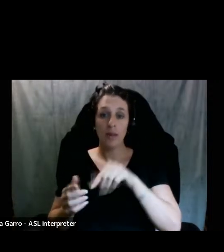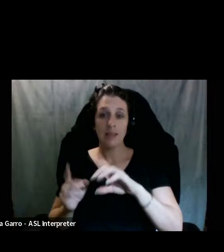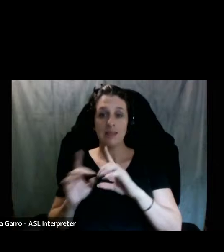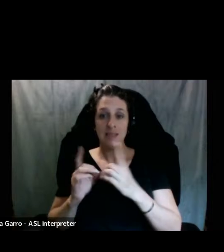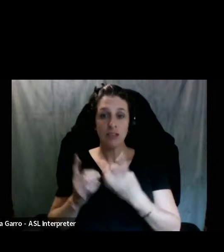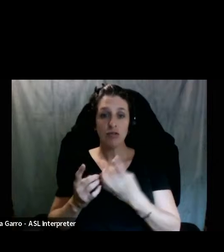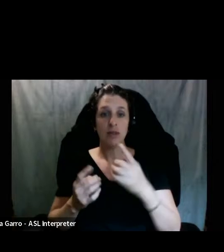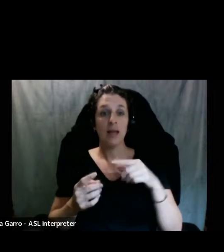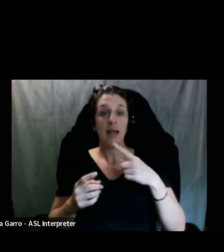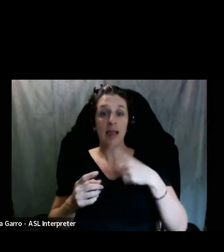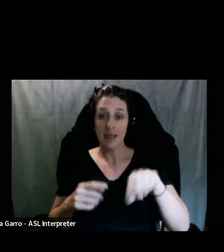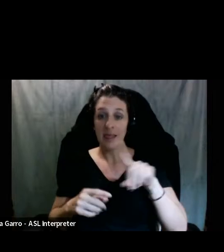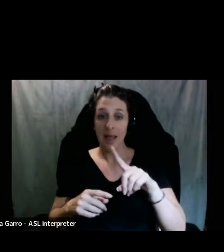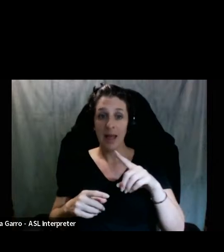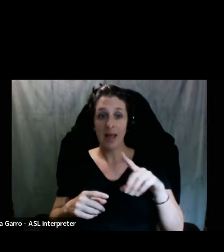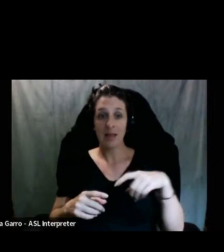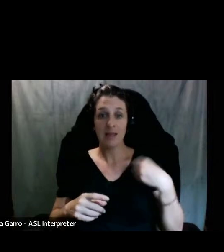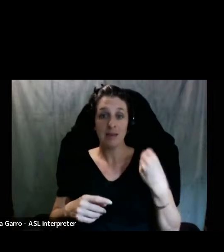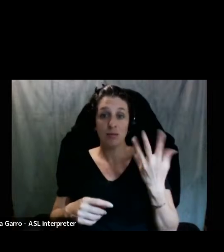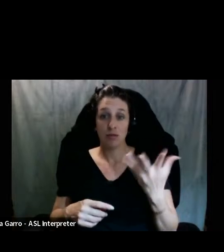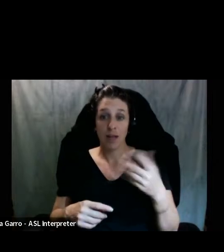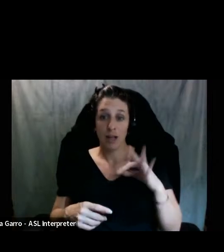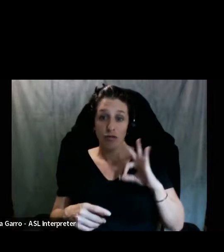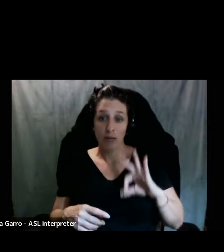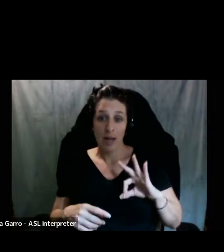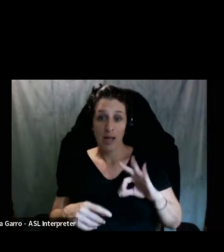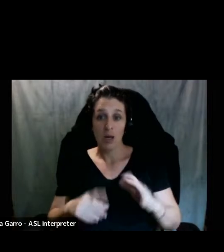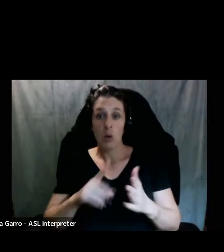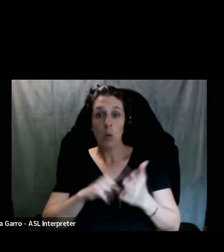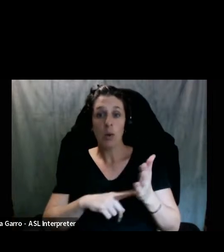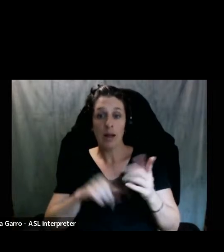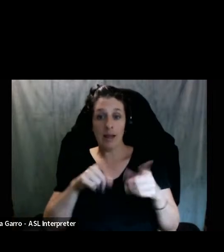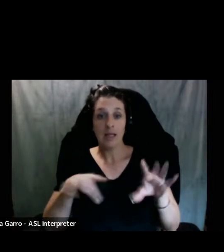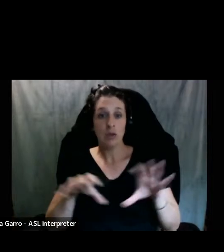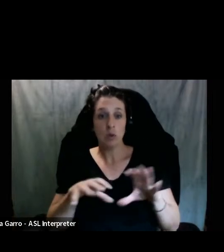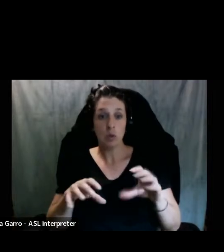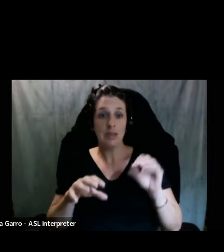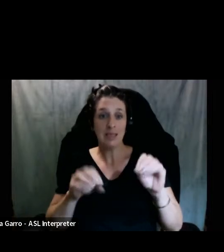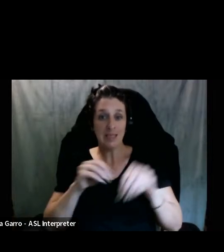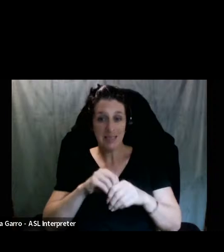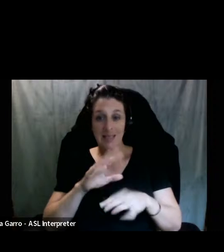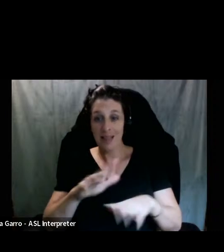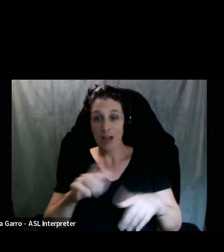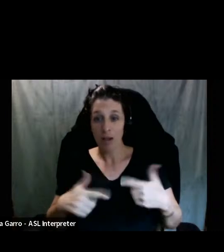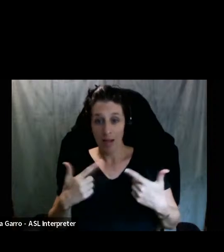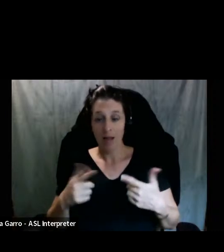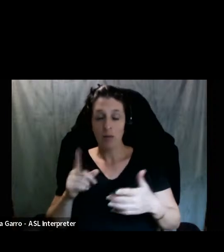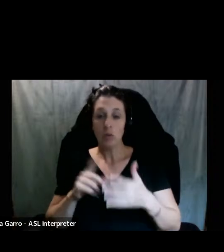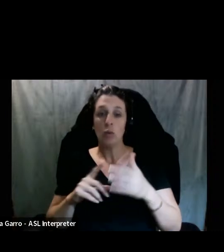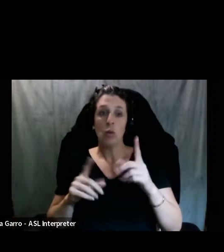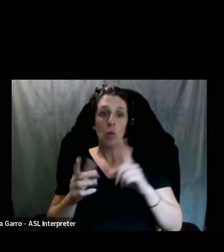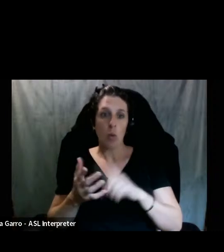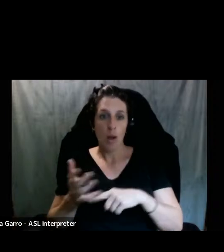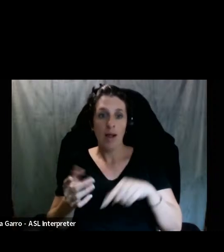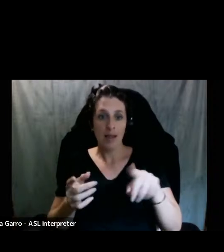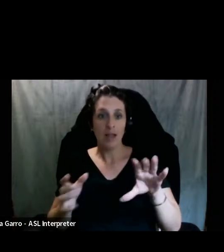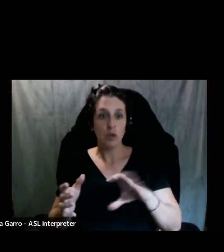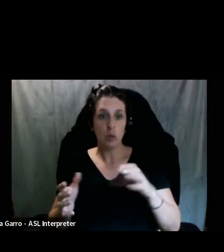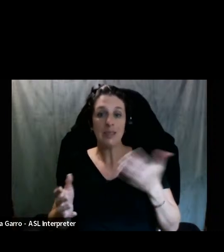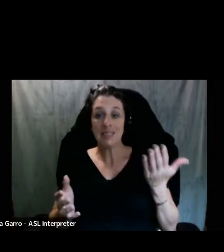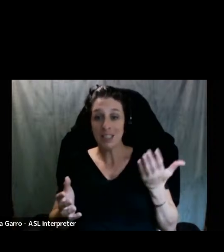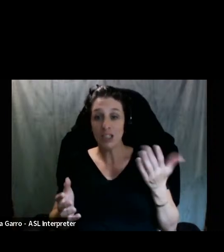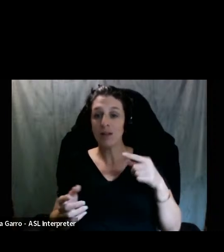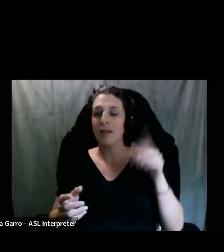they even credit what they've been doing in their lives now from what they've been learning here, and that they felt heard and